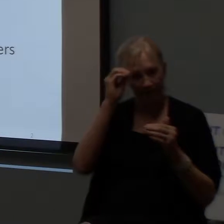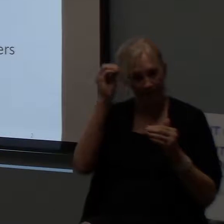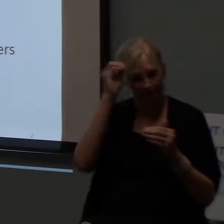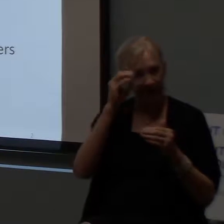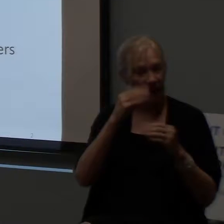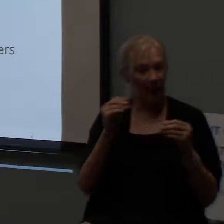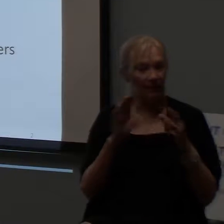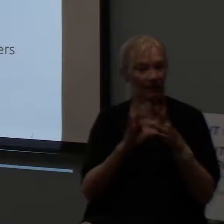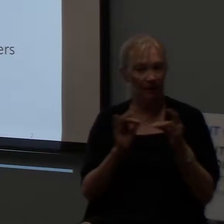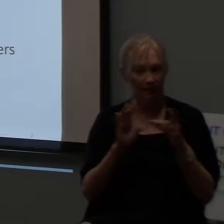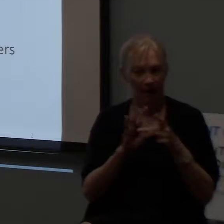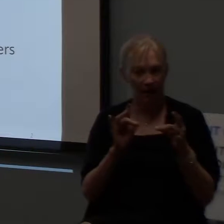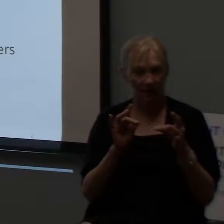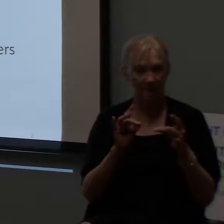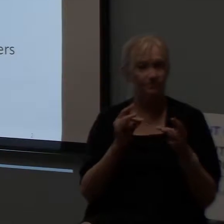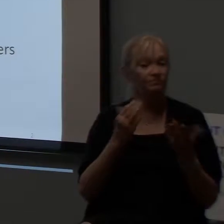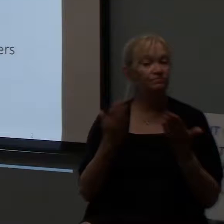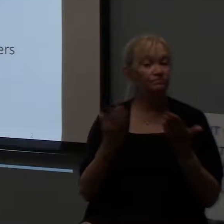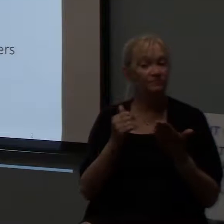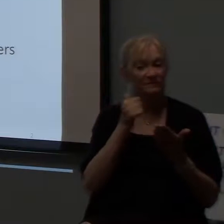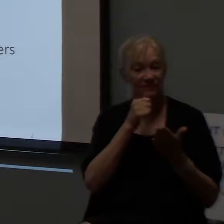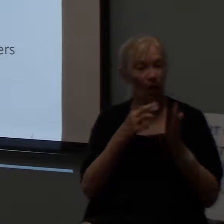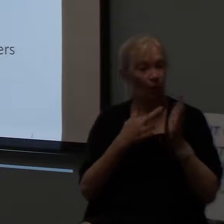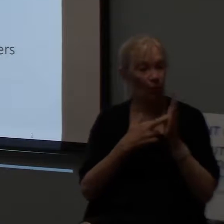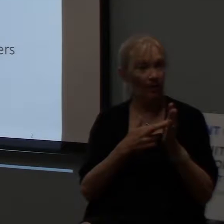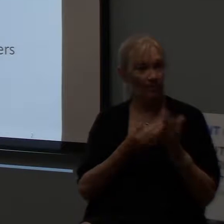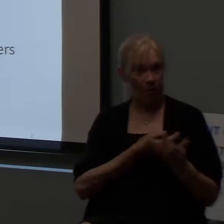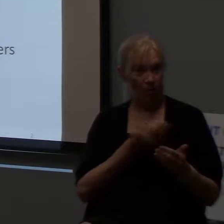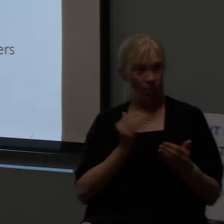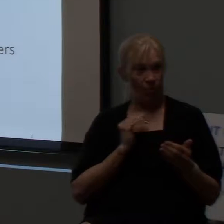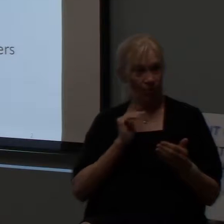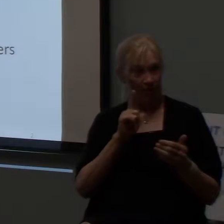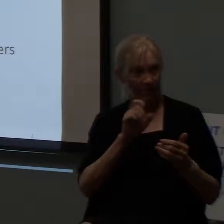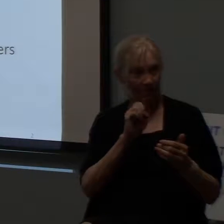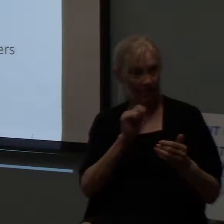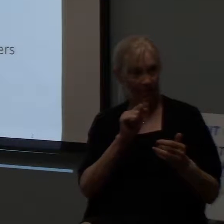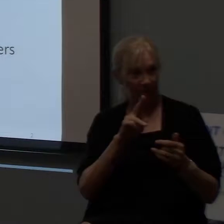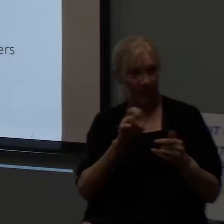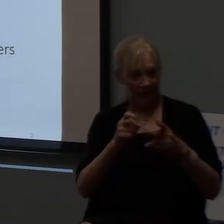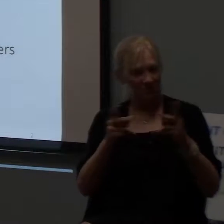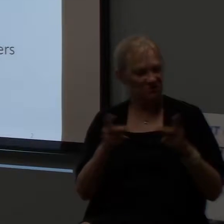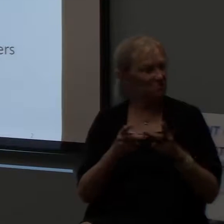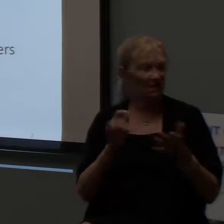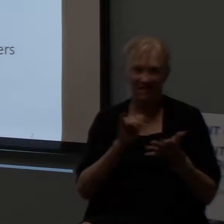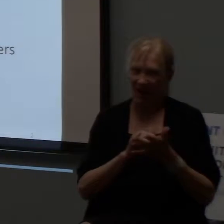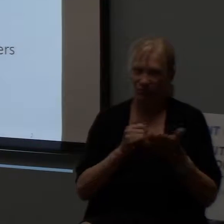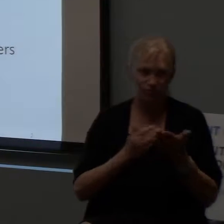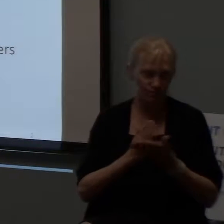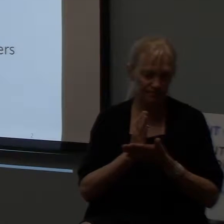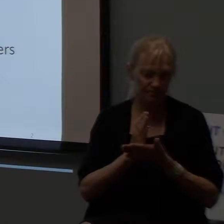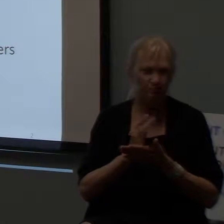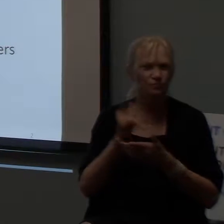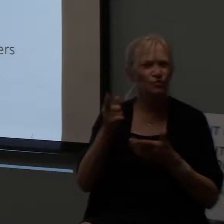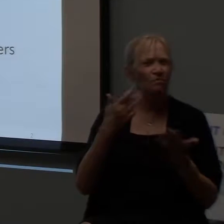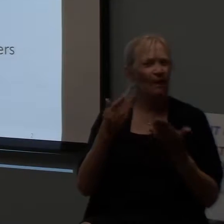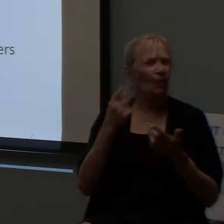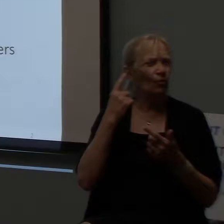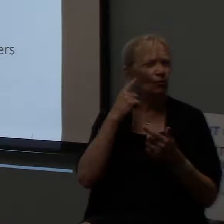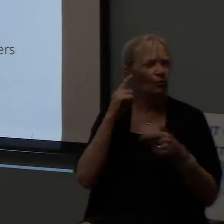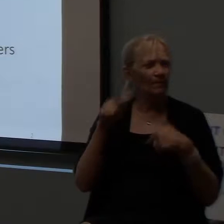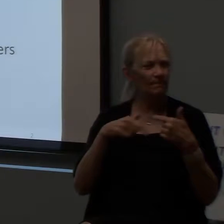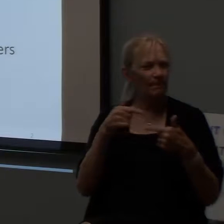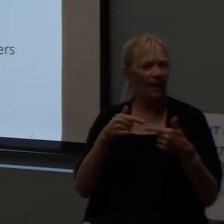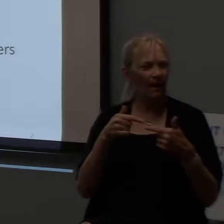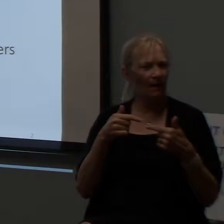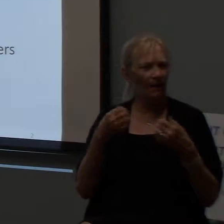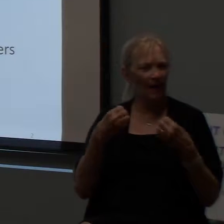by participants tonight may not represent the League's position, and that's okay. You may have heard about a petition effort to get a